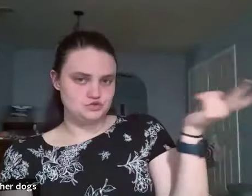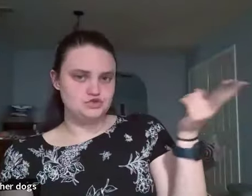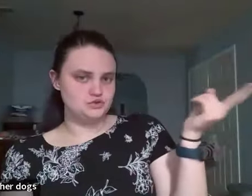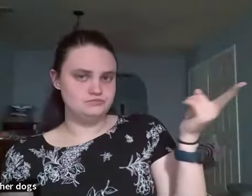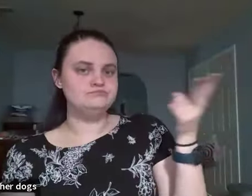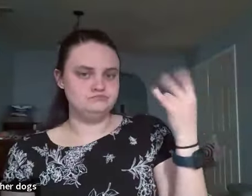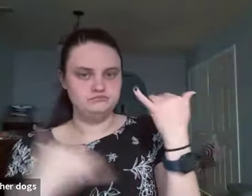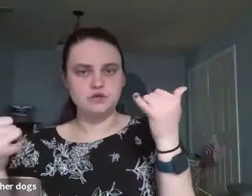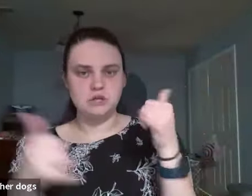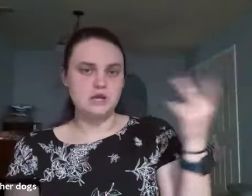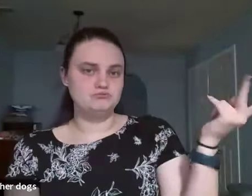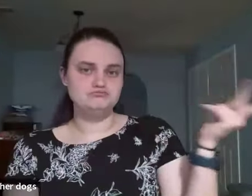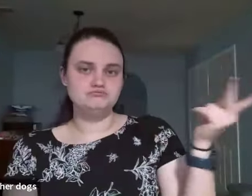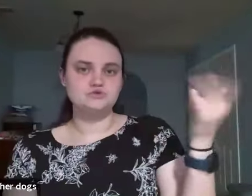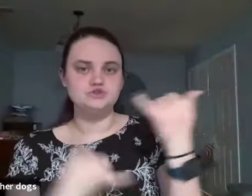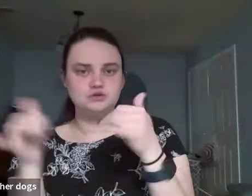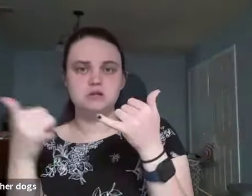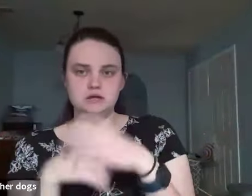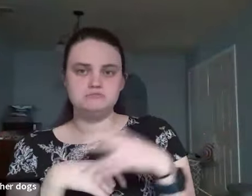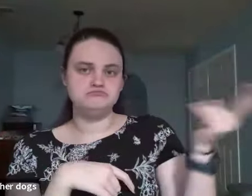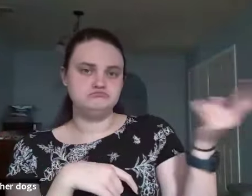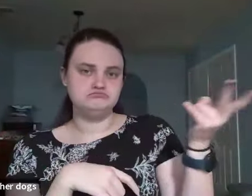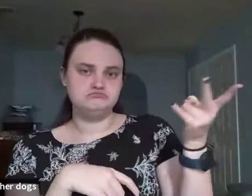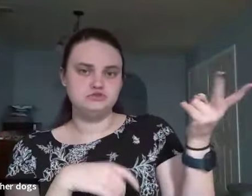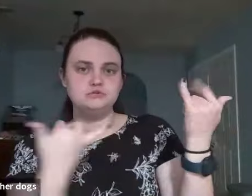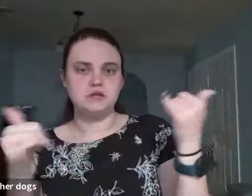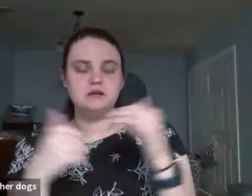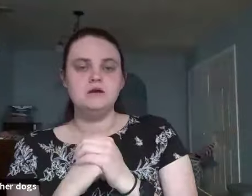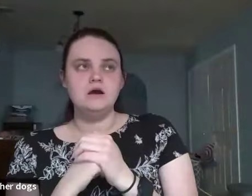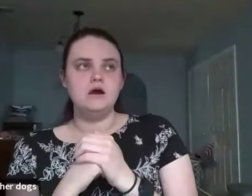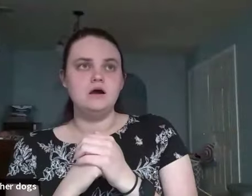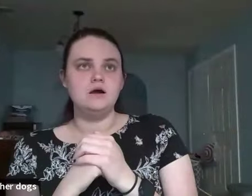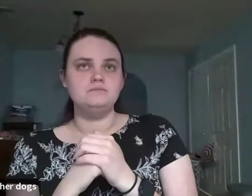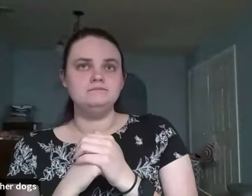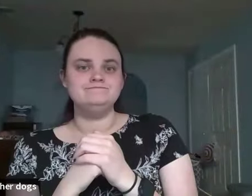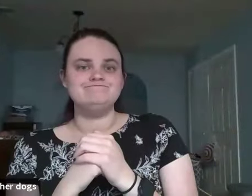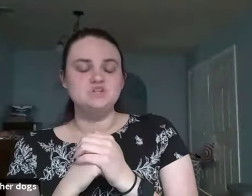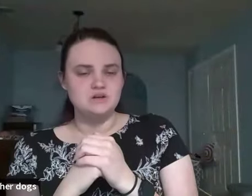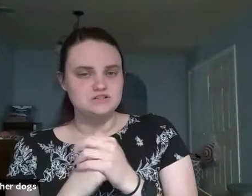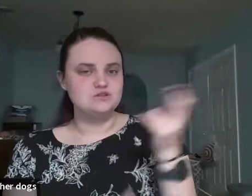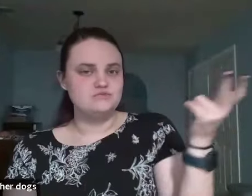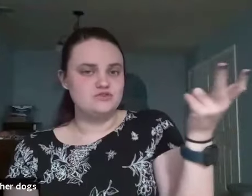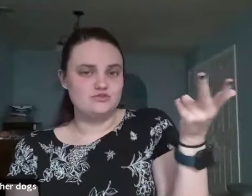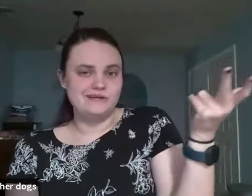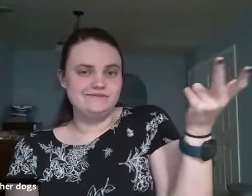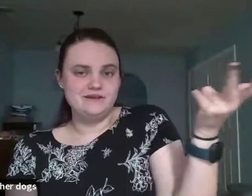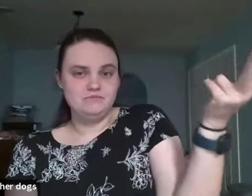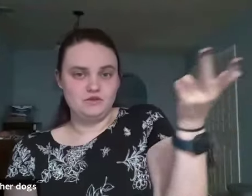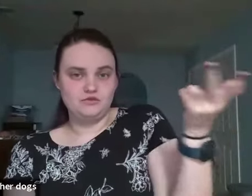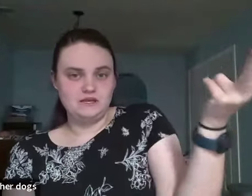those two, they're playing. Those two are playing. Two are playing. Um, you can also do it for three of them. The three